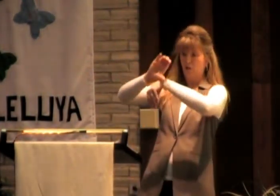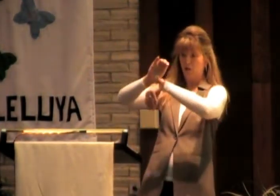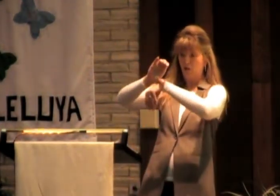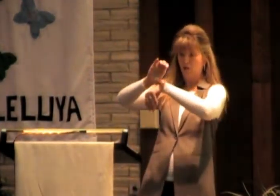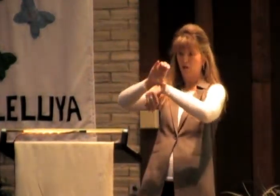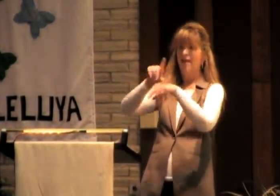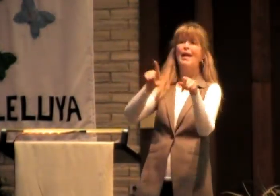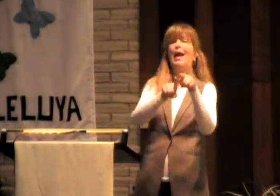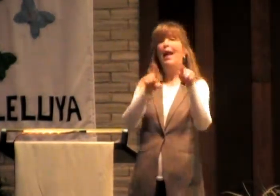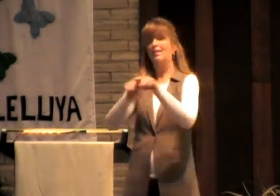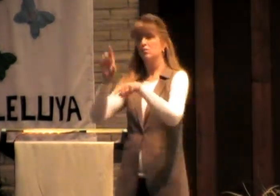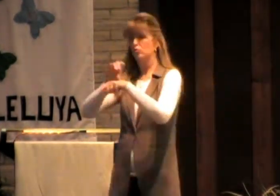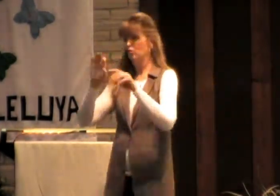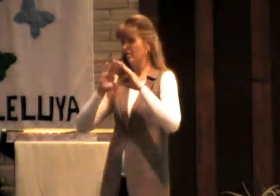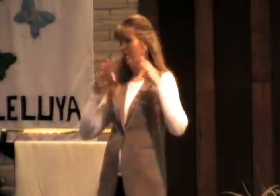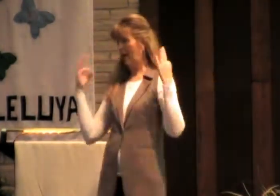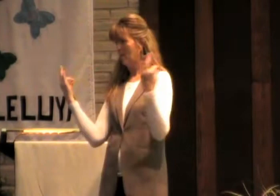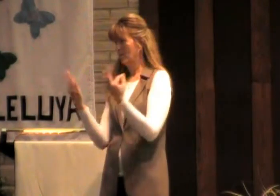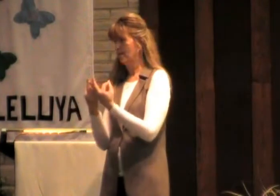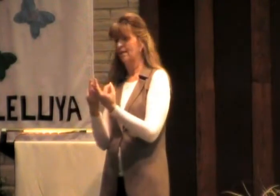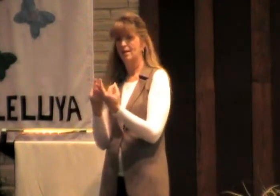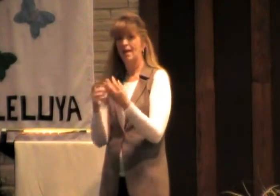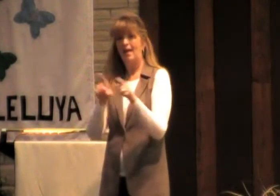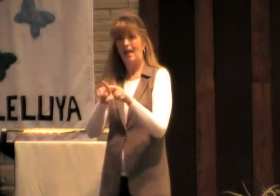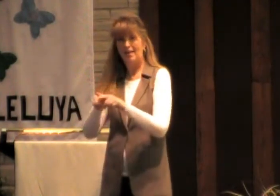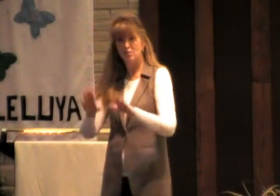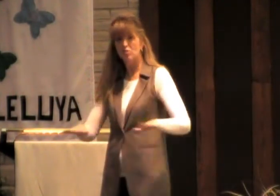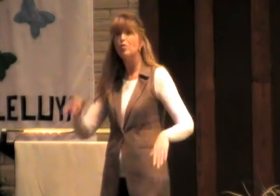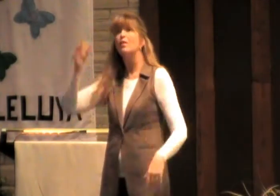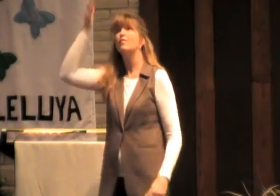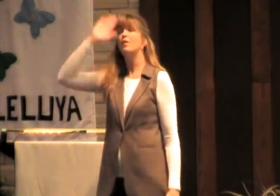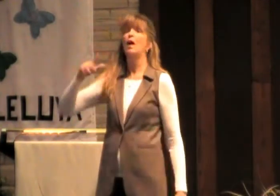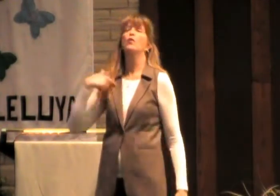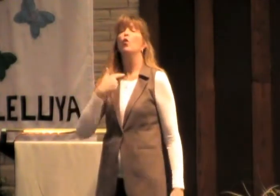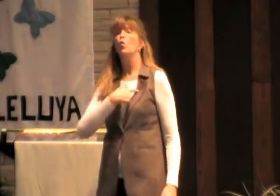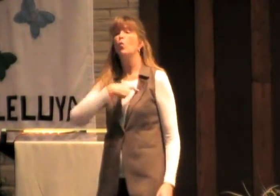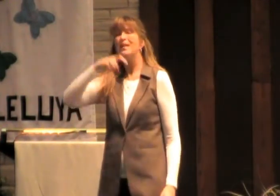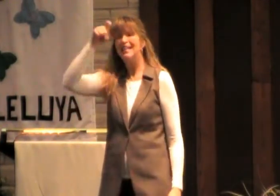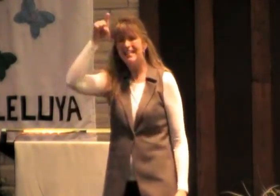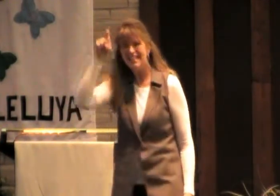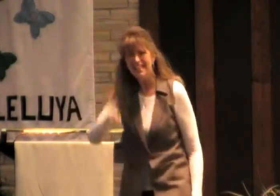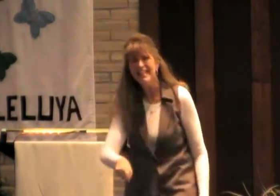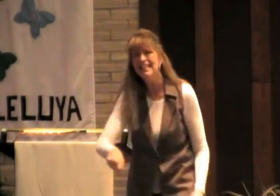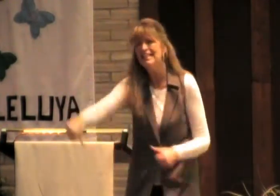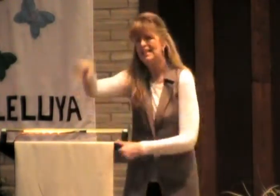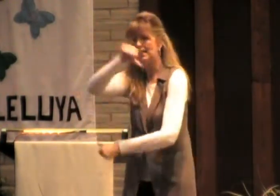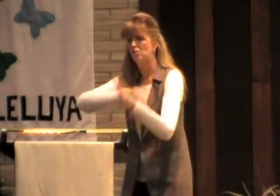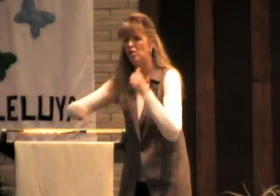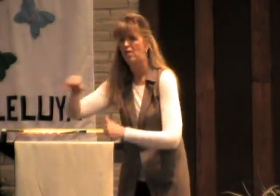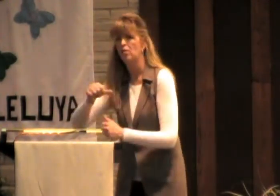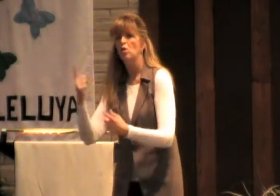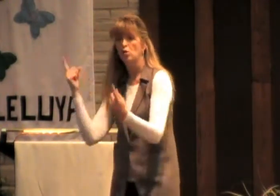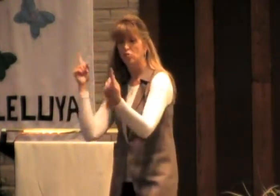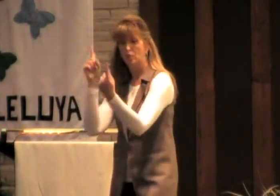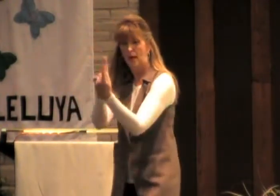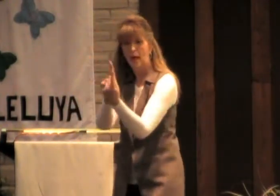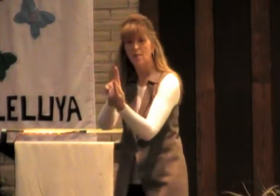what we need to do in the church, as a church family, and as children of God, is we need